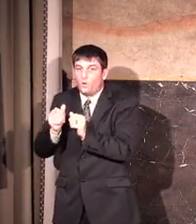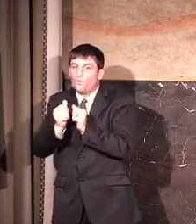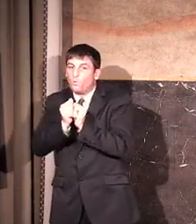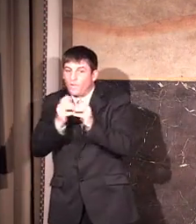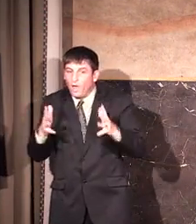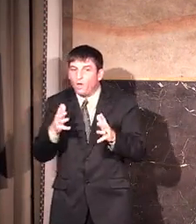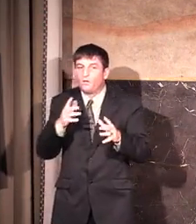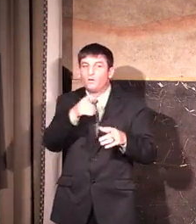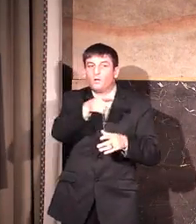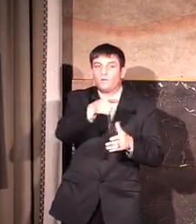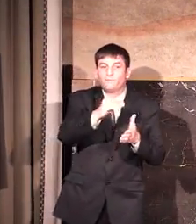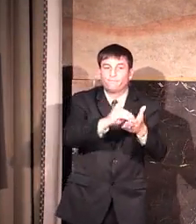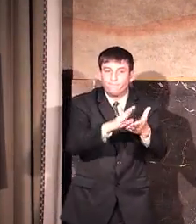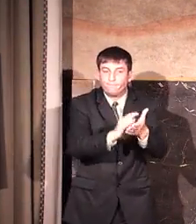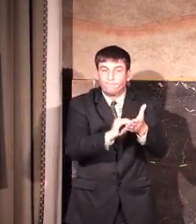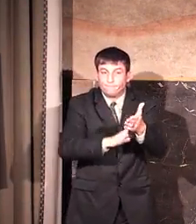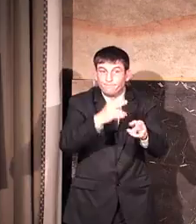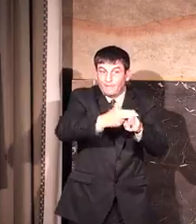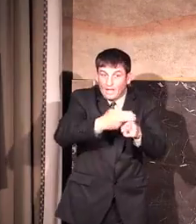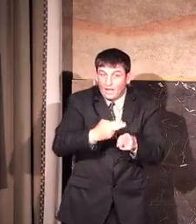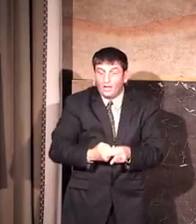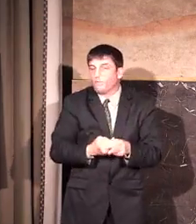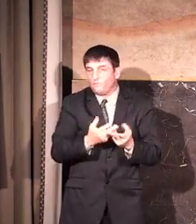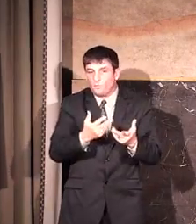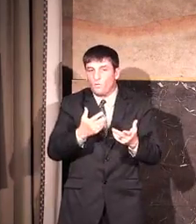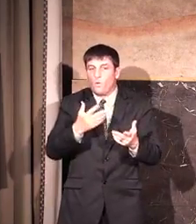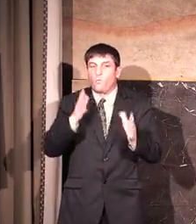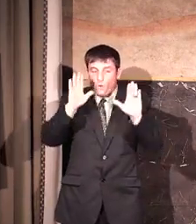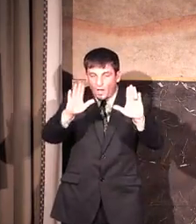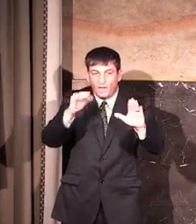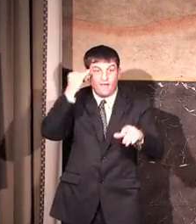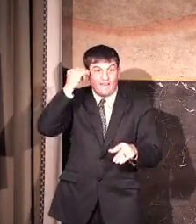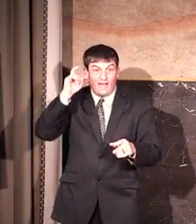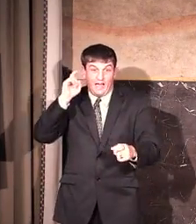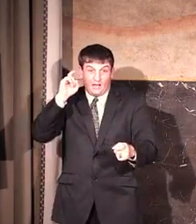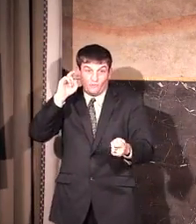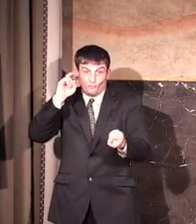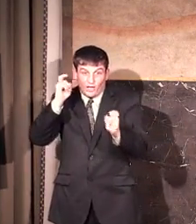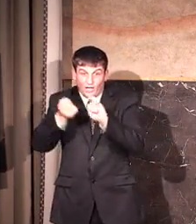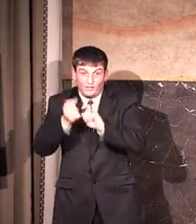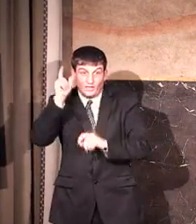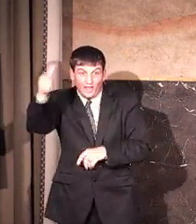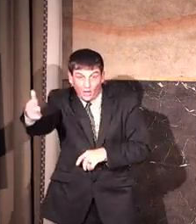then that would be great. If we need to adapt our response over time, we'll also look at that.